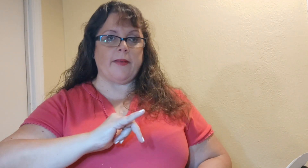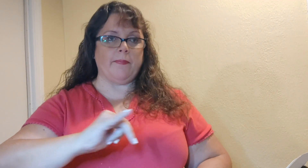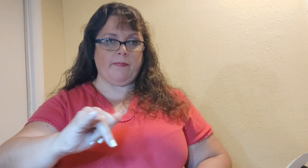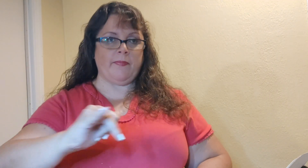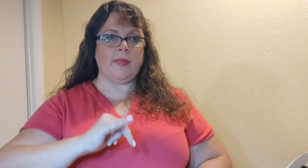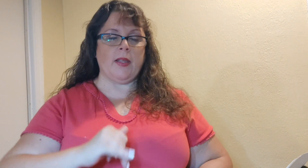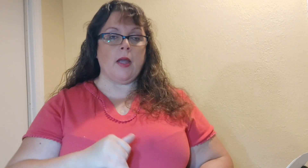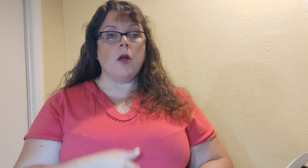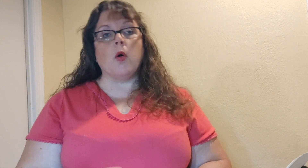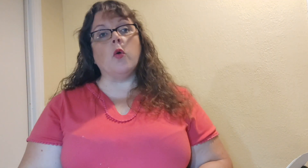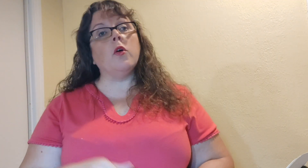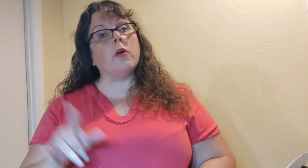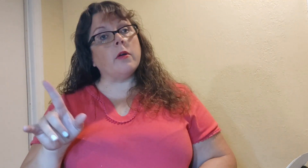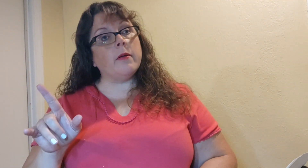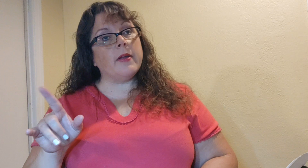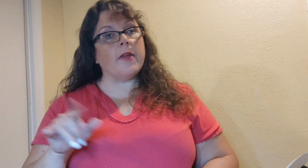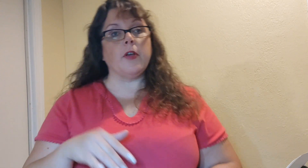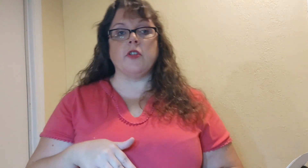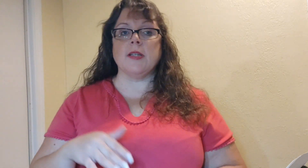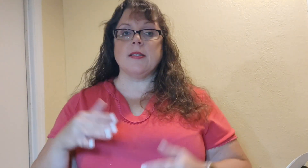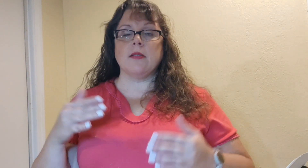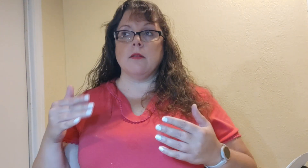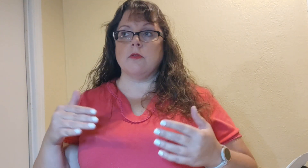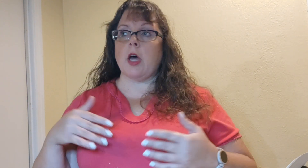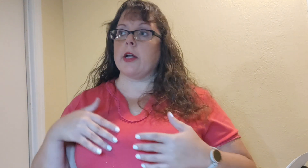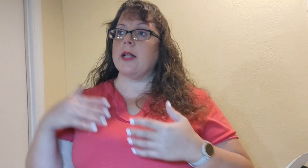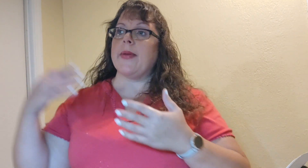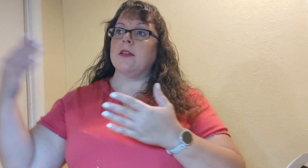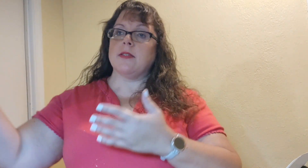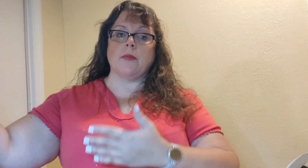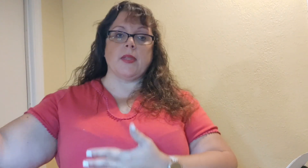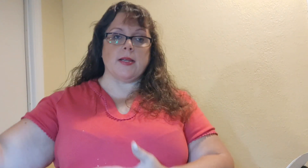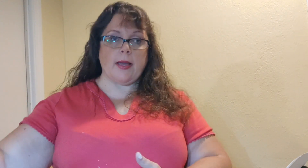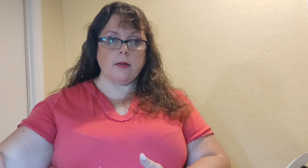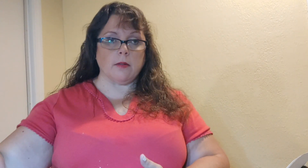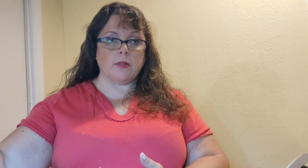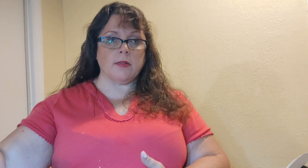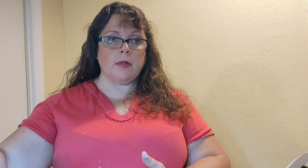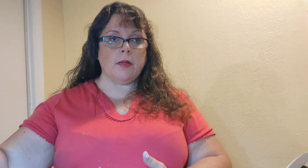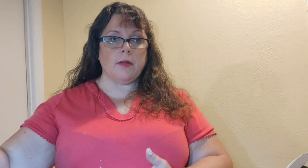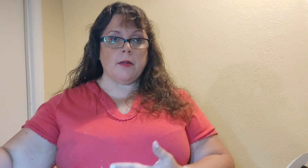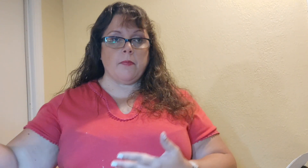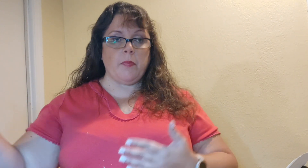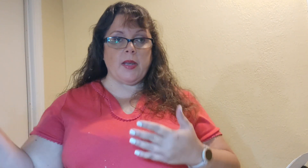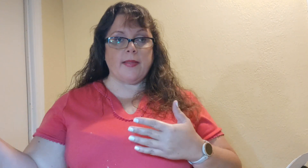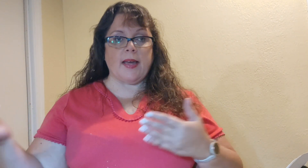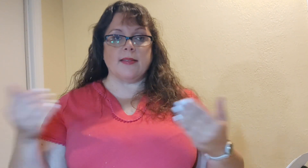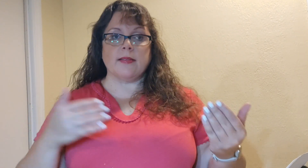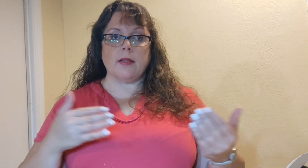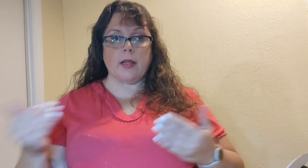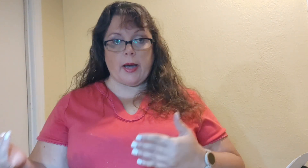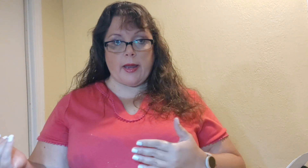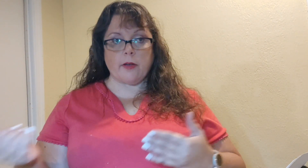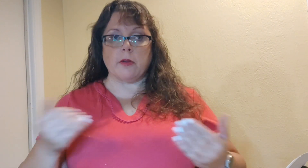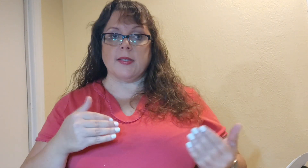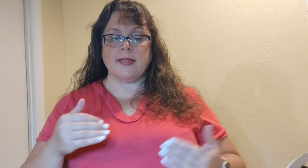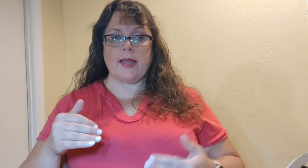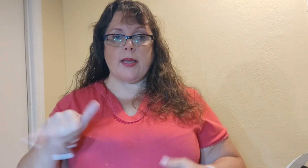Same. Or if you're just talking about something else, meaning that's like or the